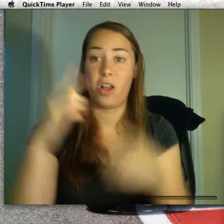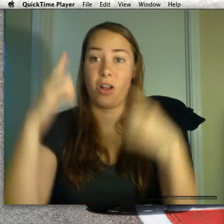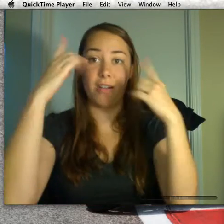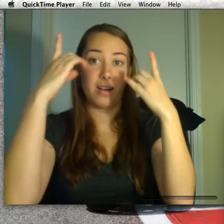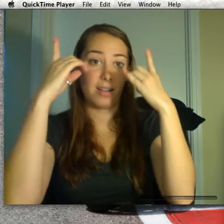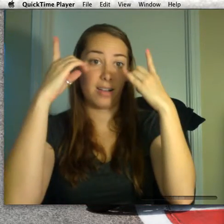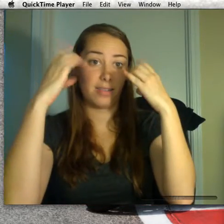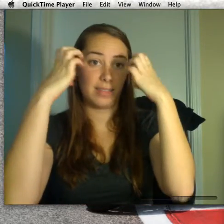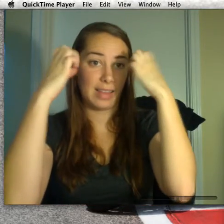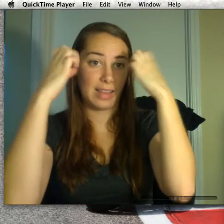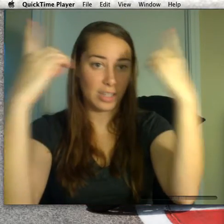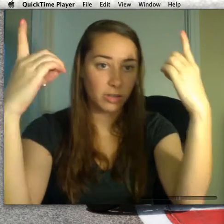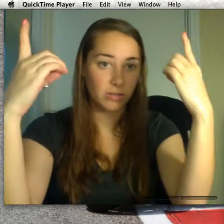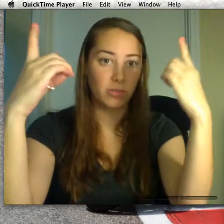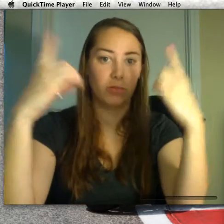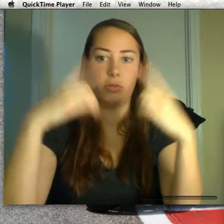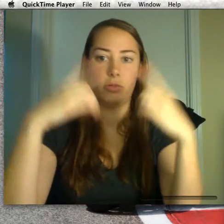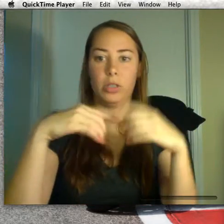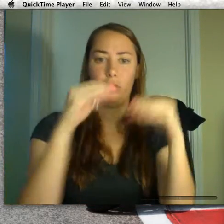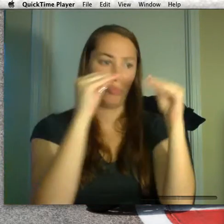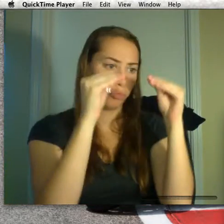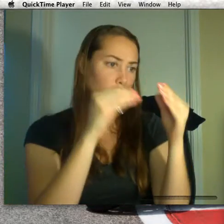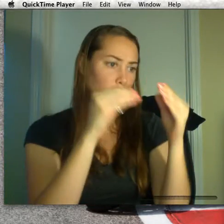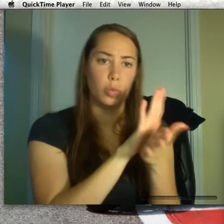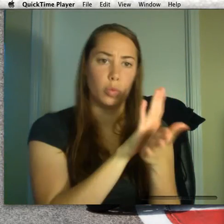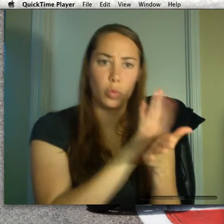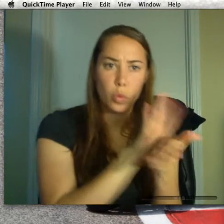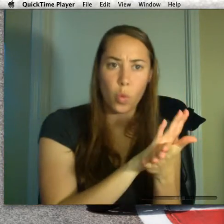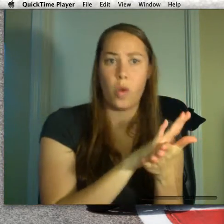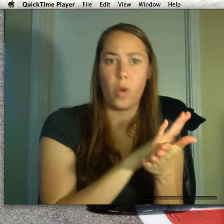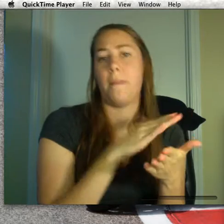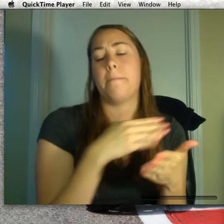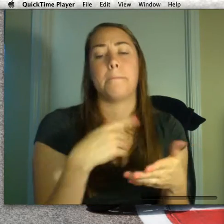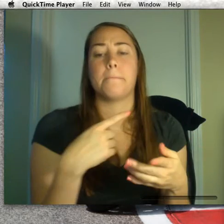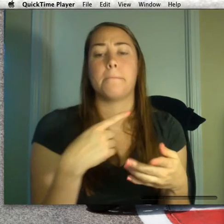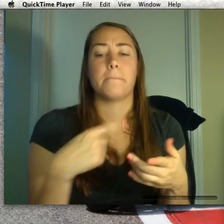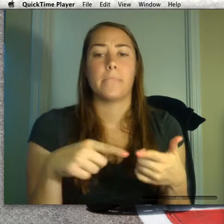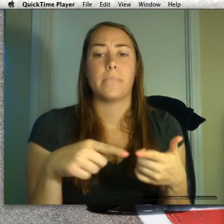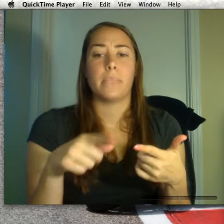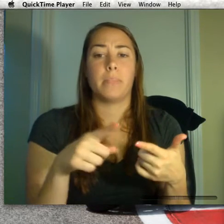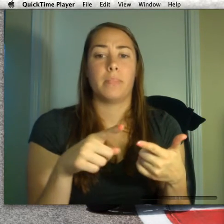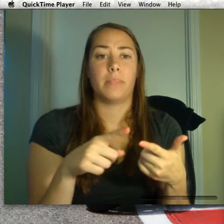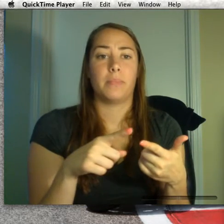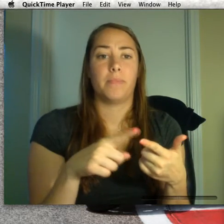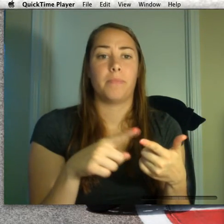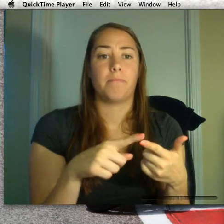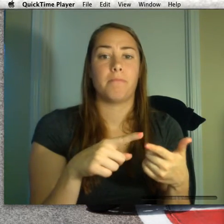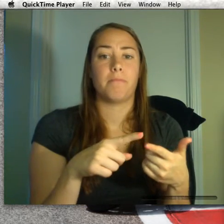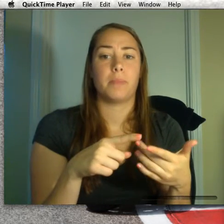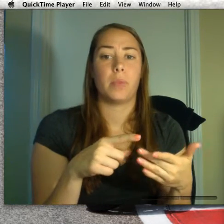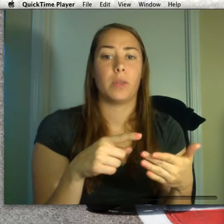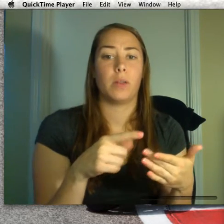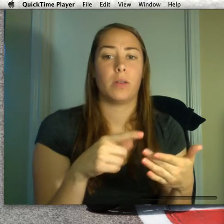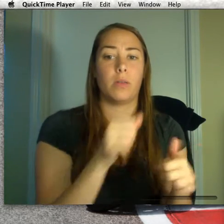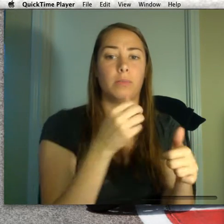The media focuses so much on matters of black and white. It focused on matters of east and